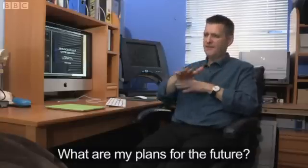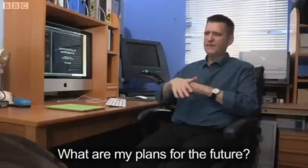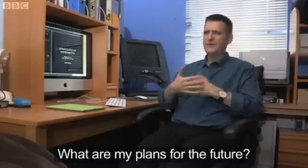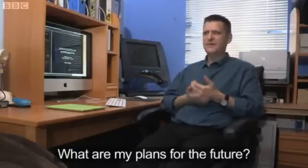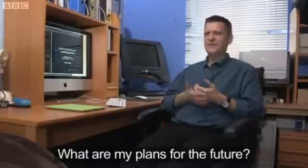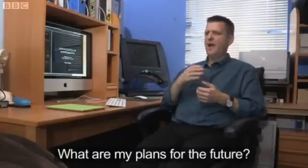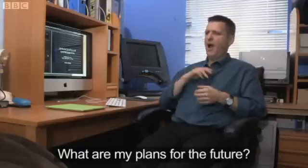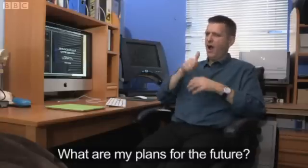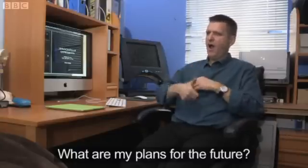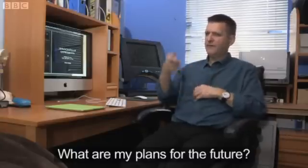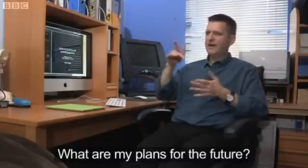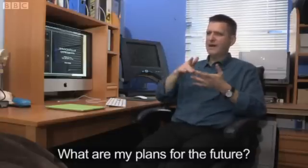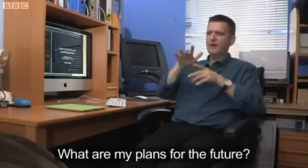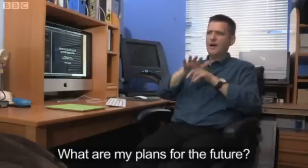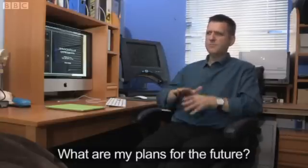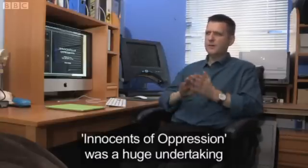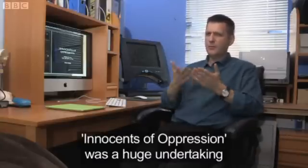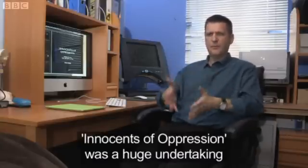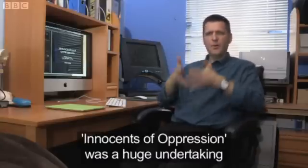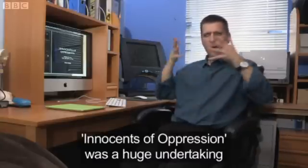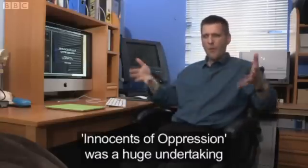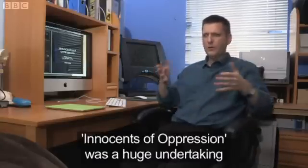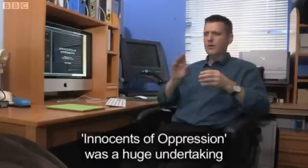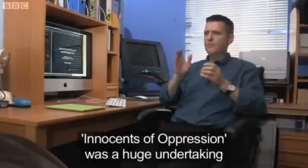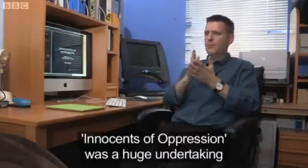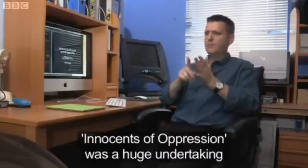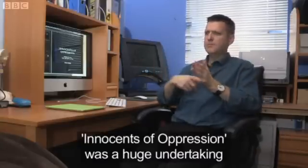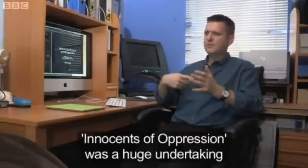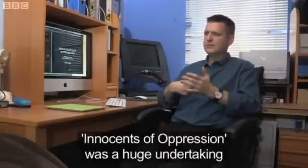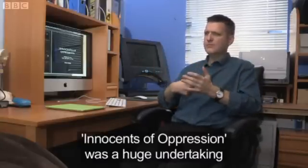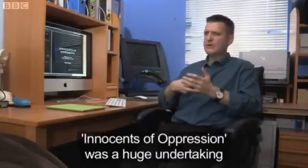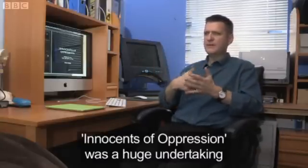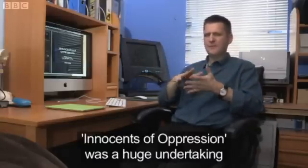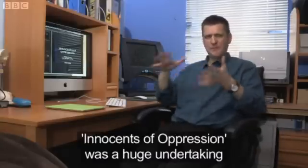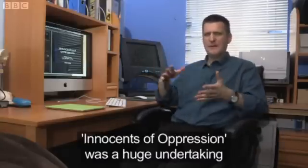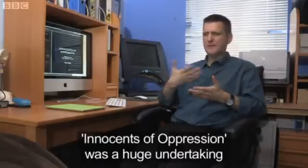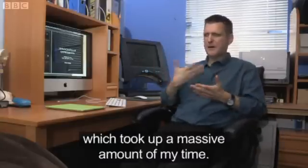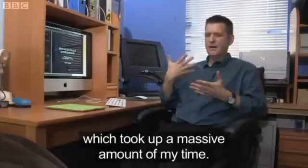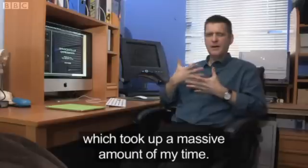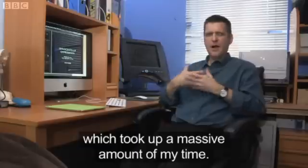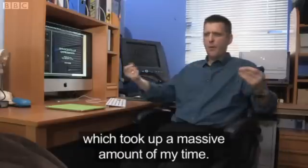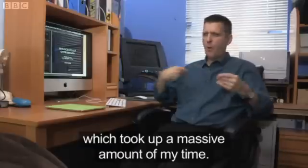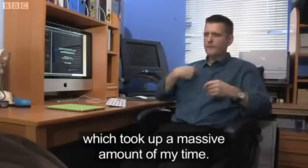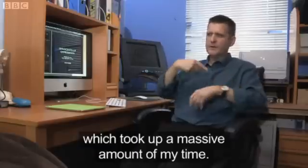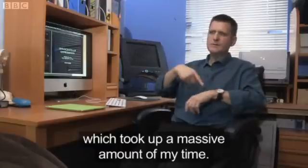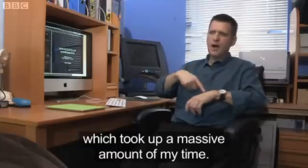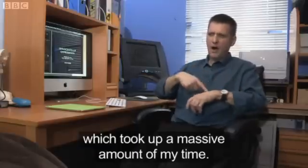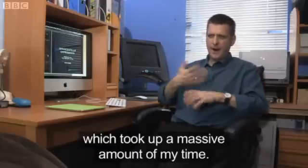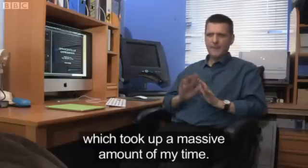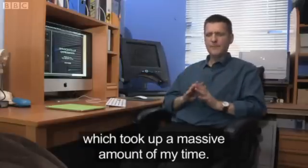What are my plans for the future? Innocence of oppression was a huge undertaking, which took up a massive amount of my time.